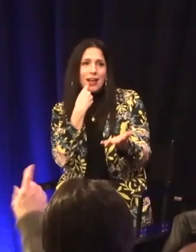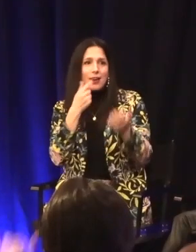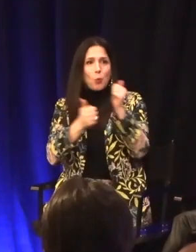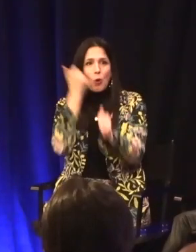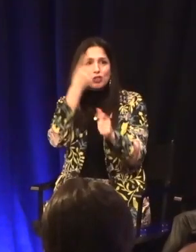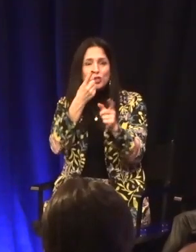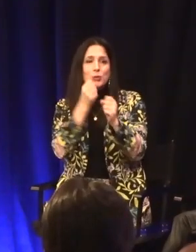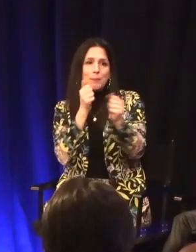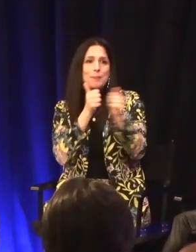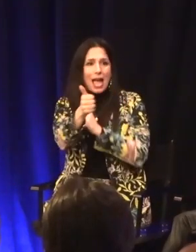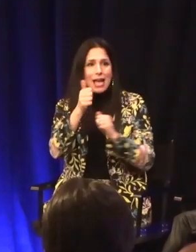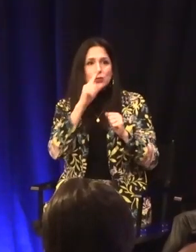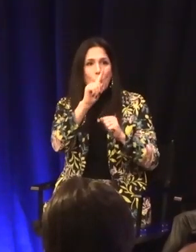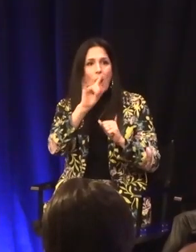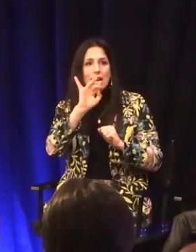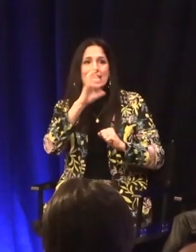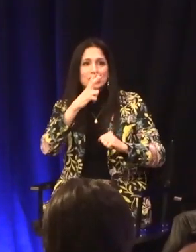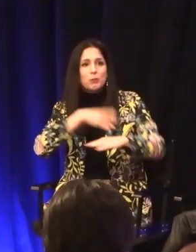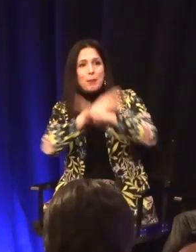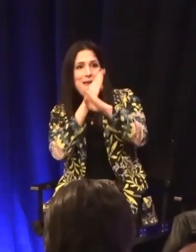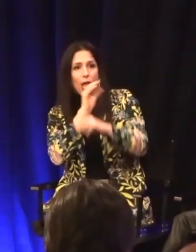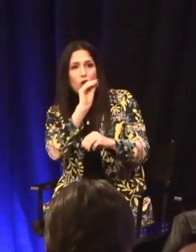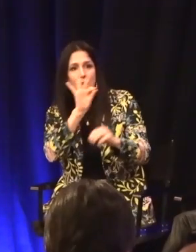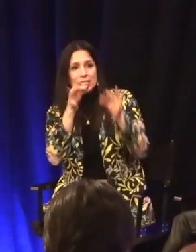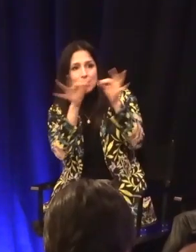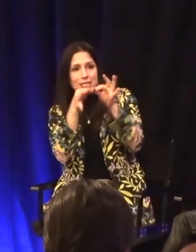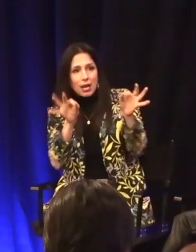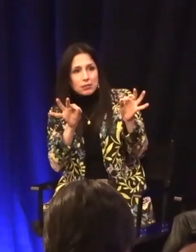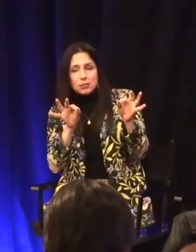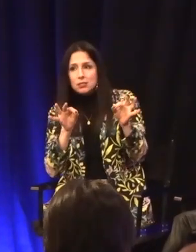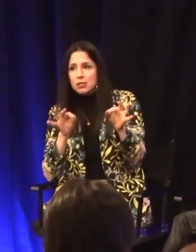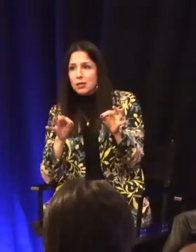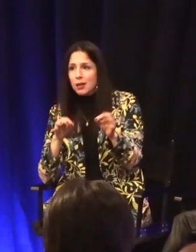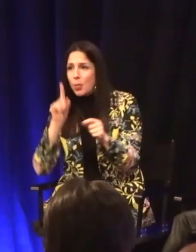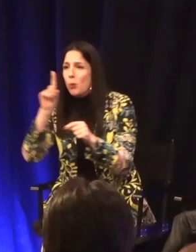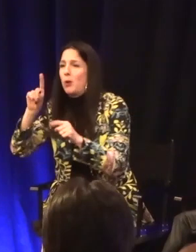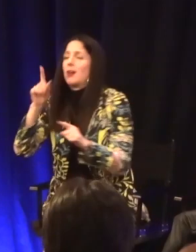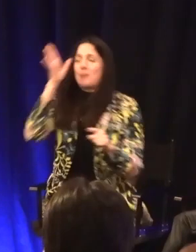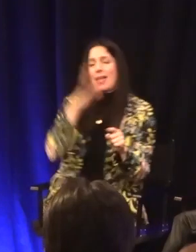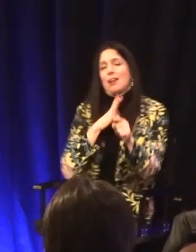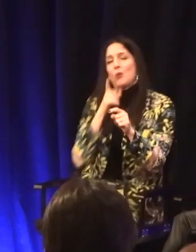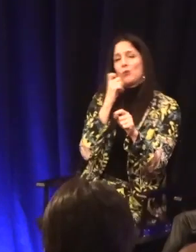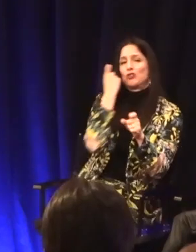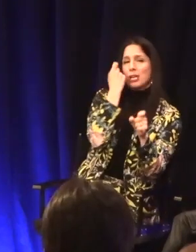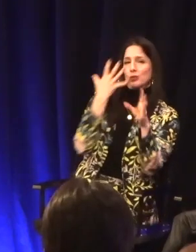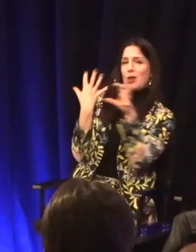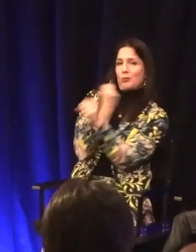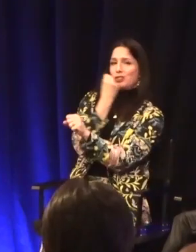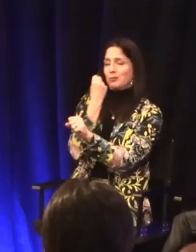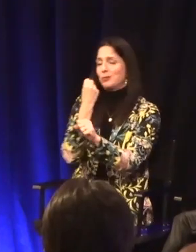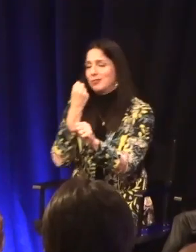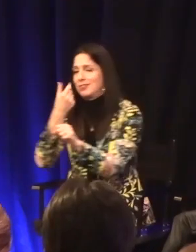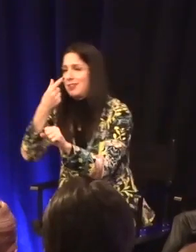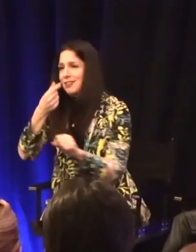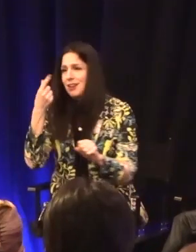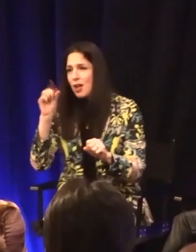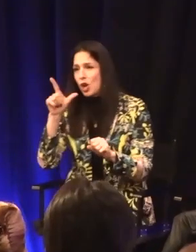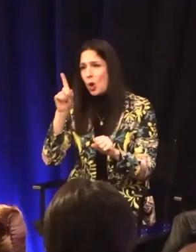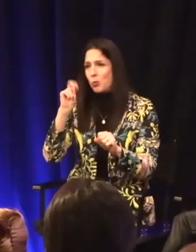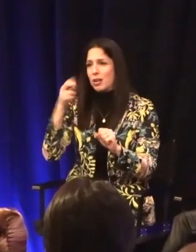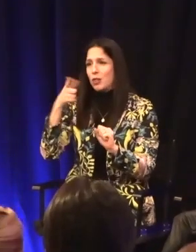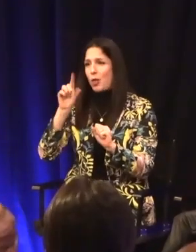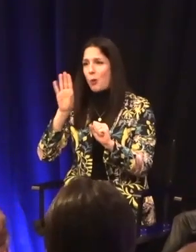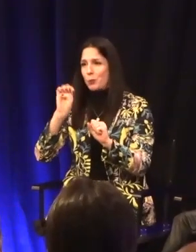you know, someone who's going to say, you know, once you get past, you know, the maker. So there's a man who just